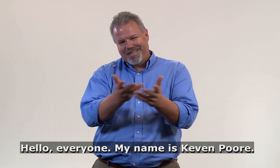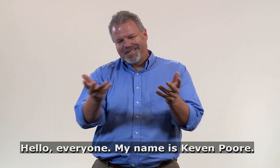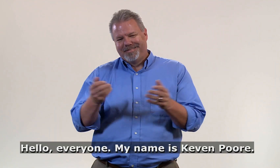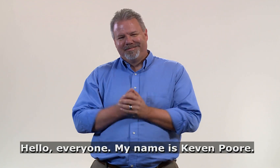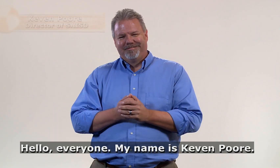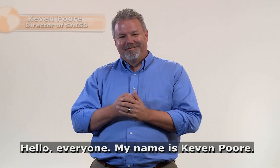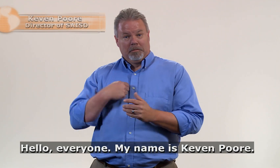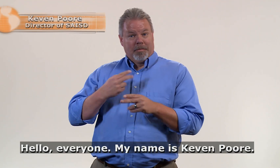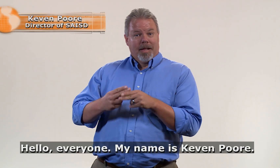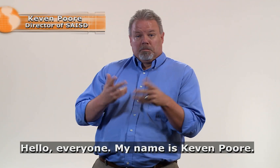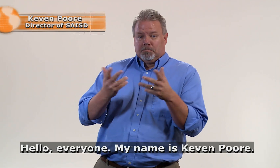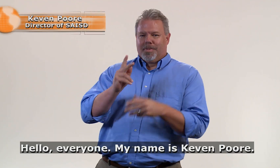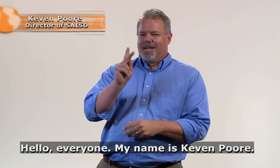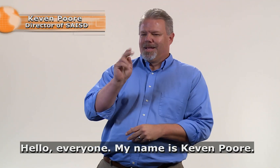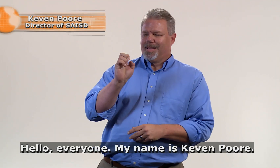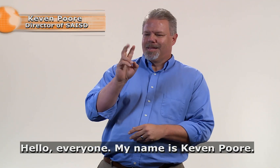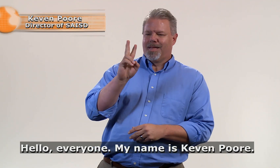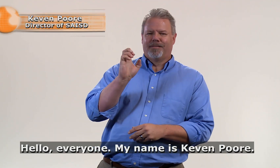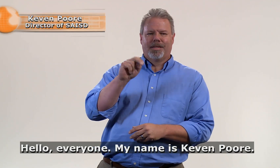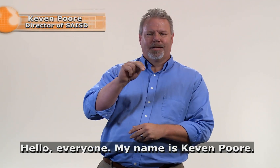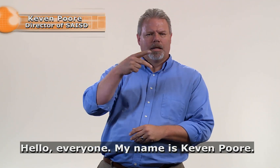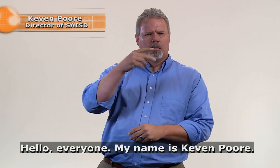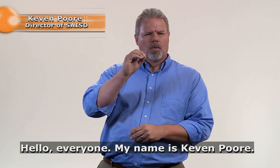Hello, everyone. My name is Kevan Poore.